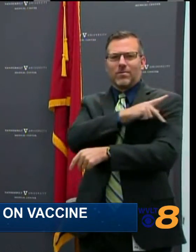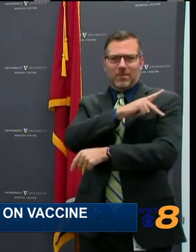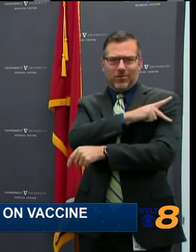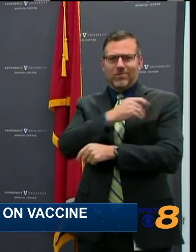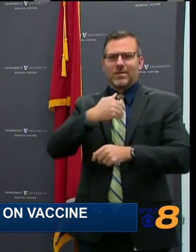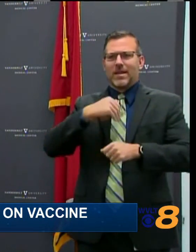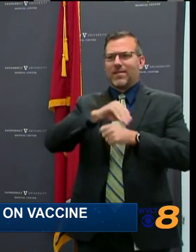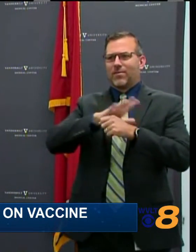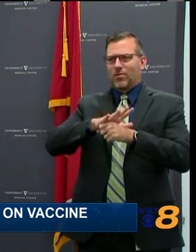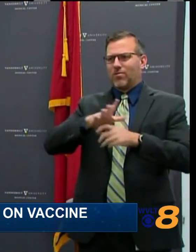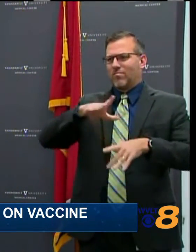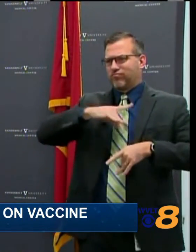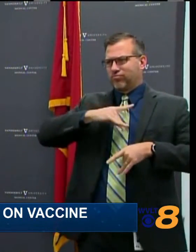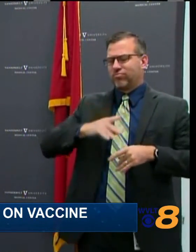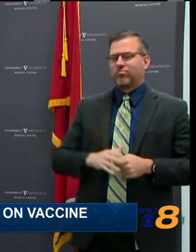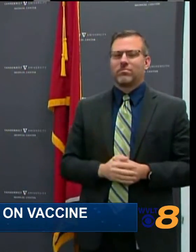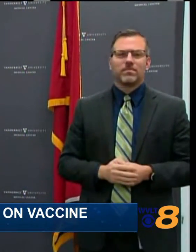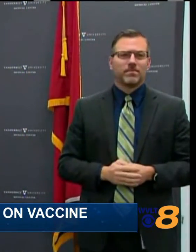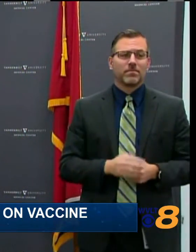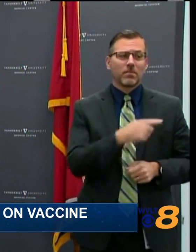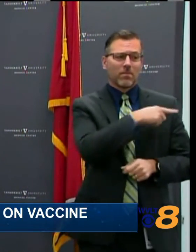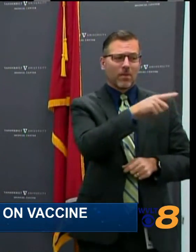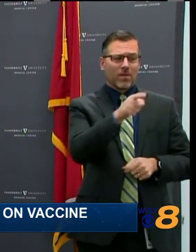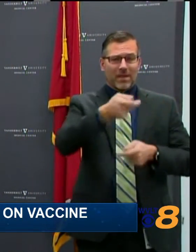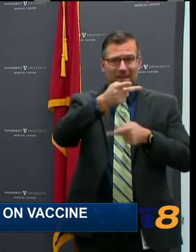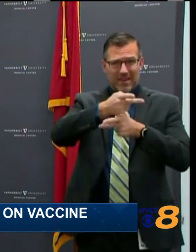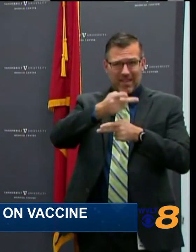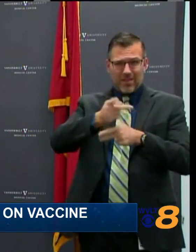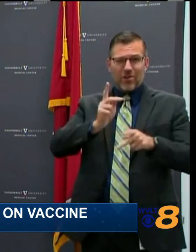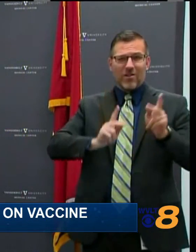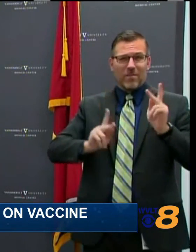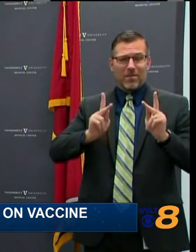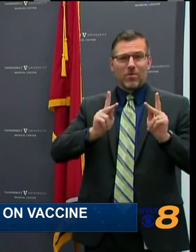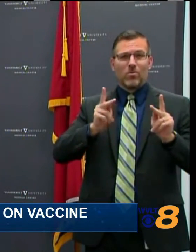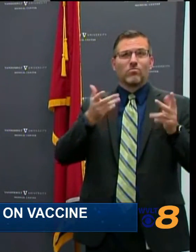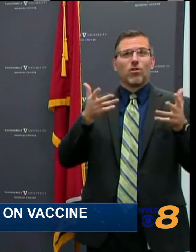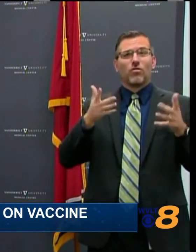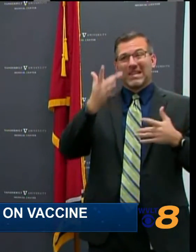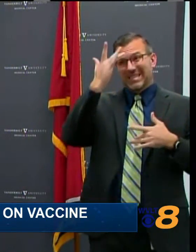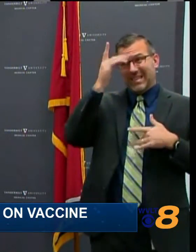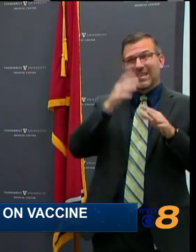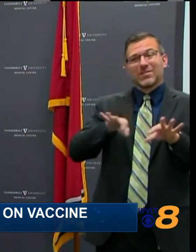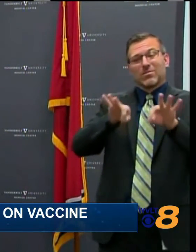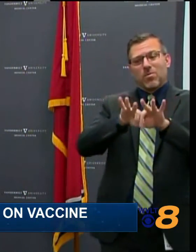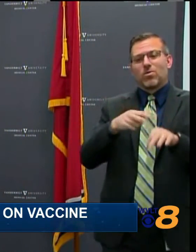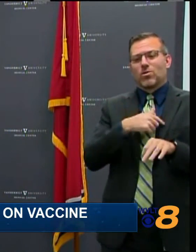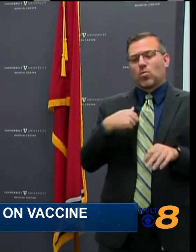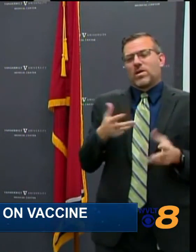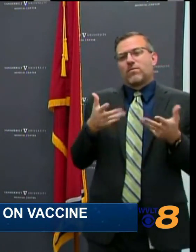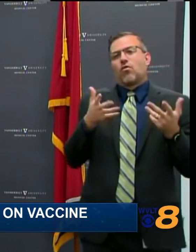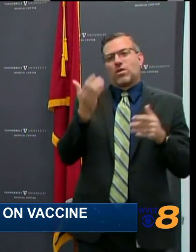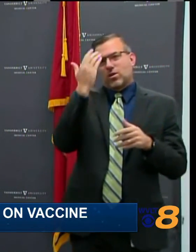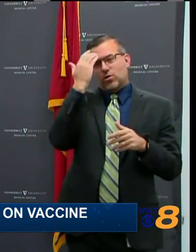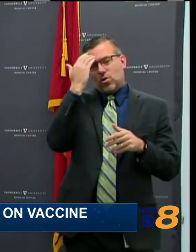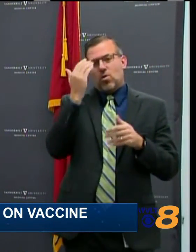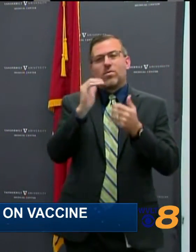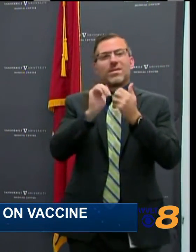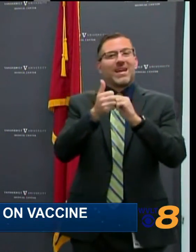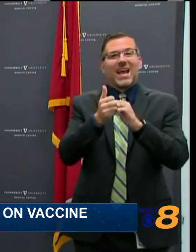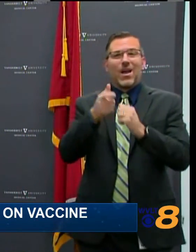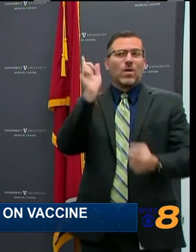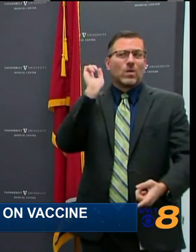unit. And while taking care of people who are already sick is really important, we've known for a long time that the way we get out of this pandemic is